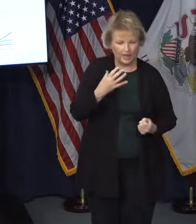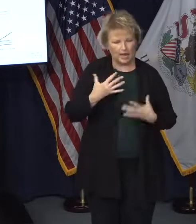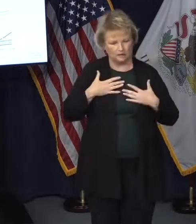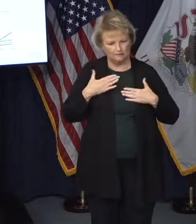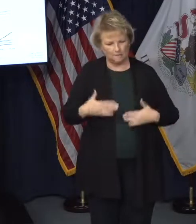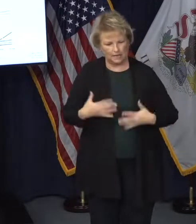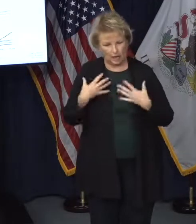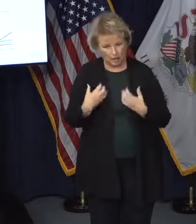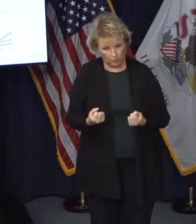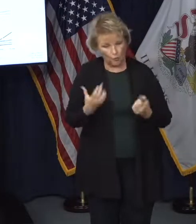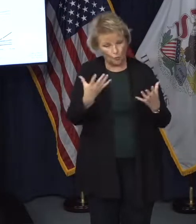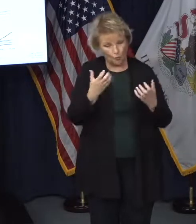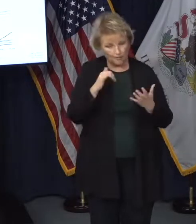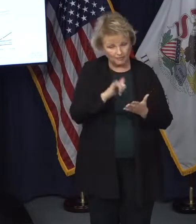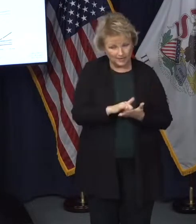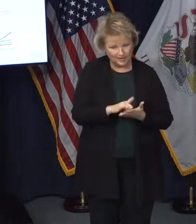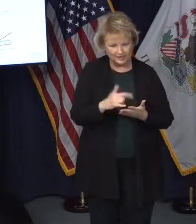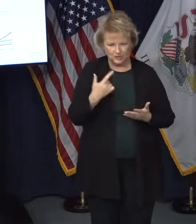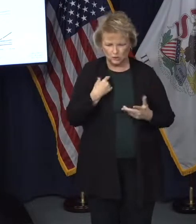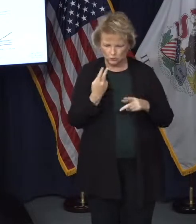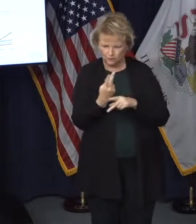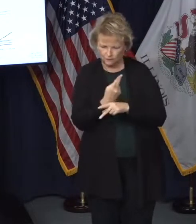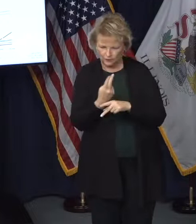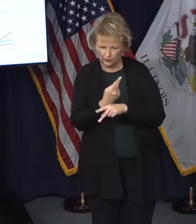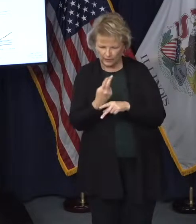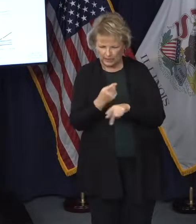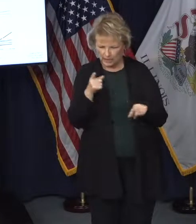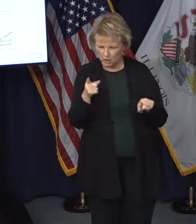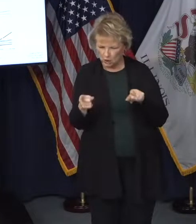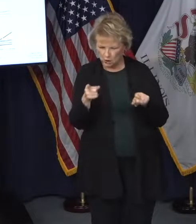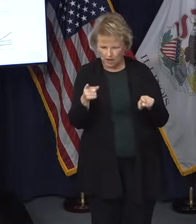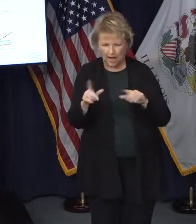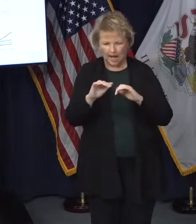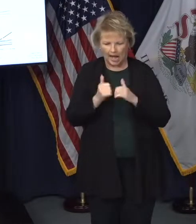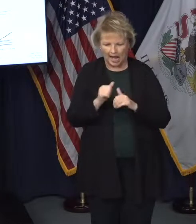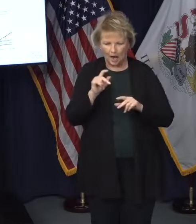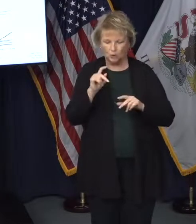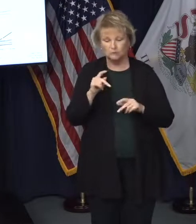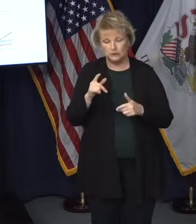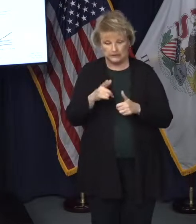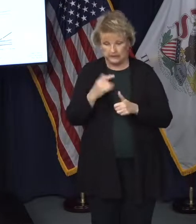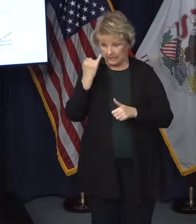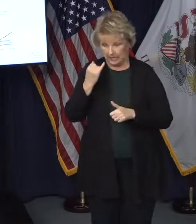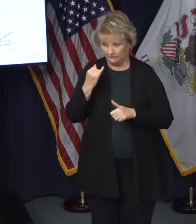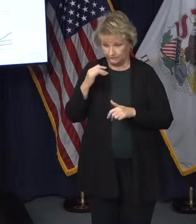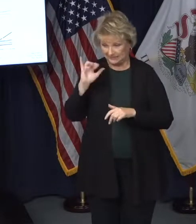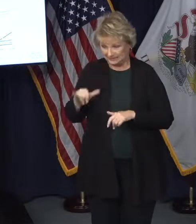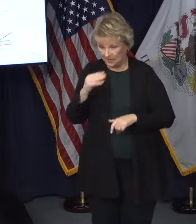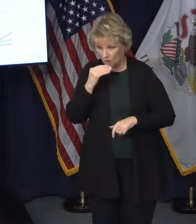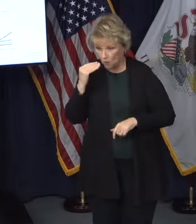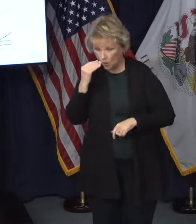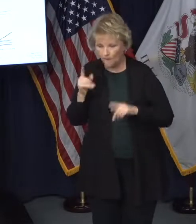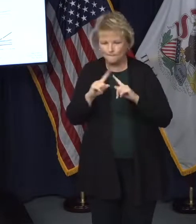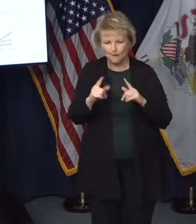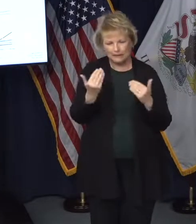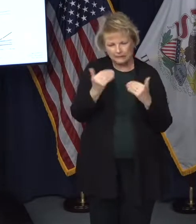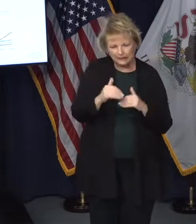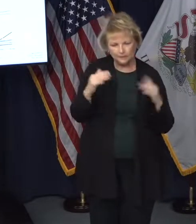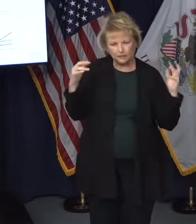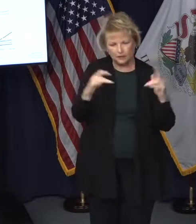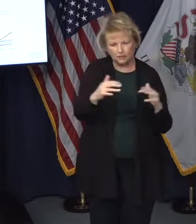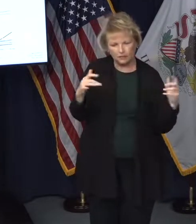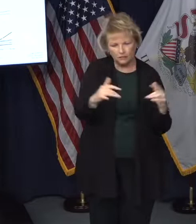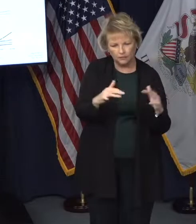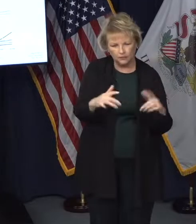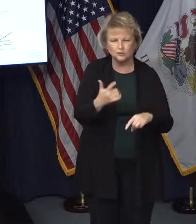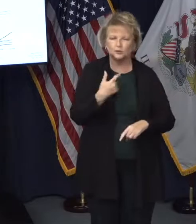stated. And so we were trying to, thread that needle behind keeping people at home, but limiting as much as possible the gatherings. But